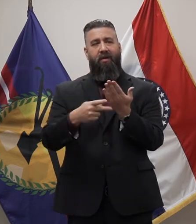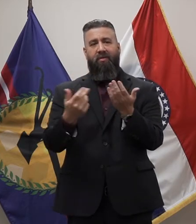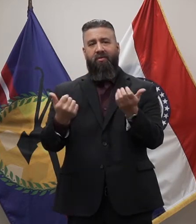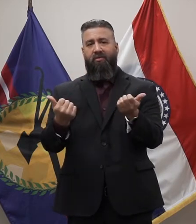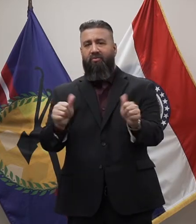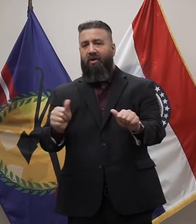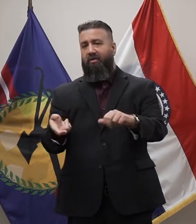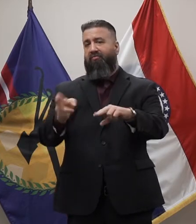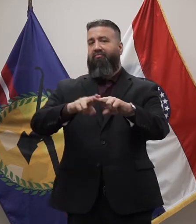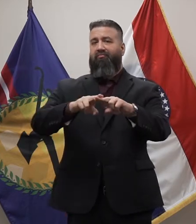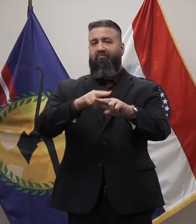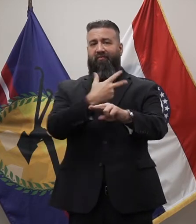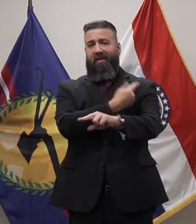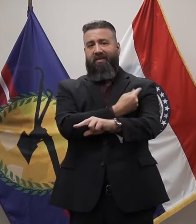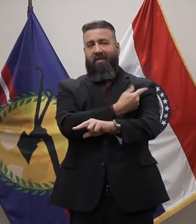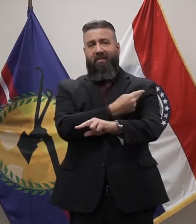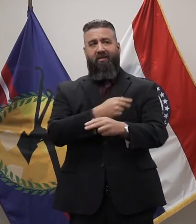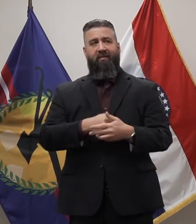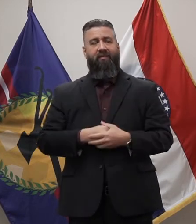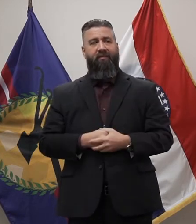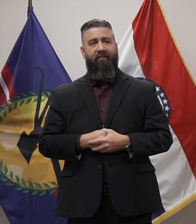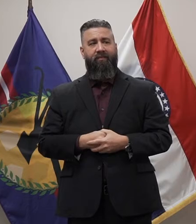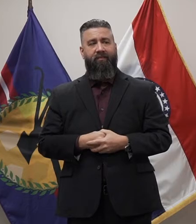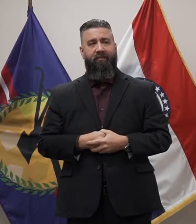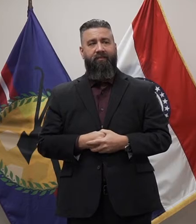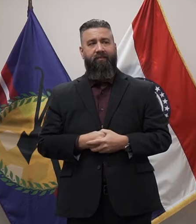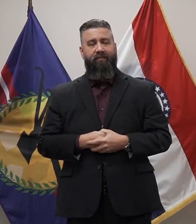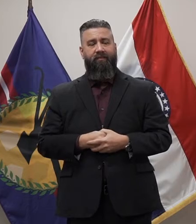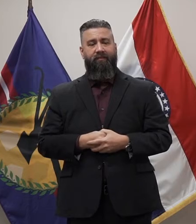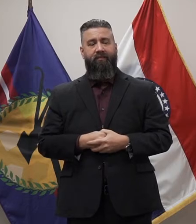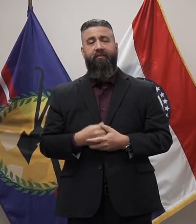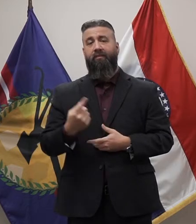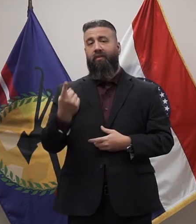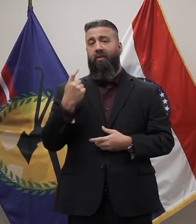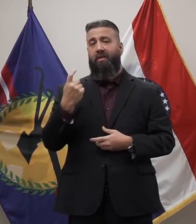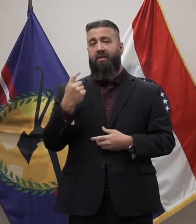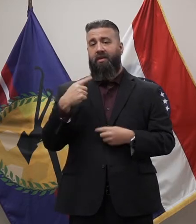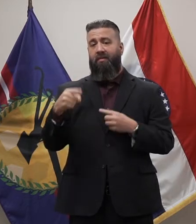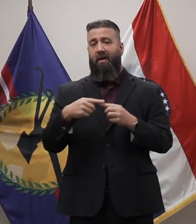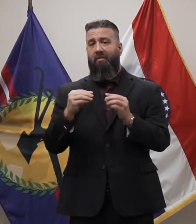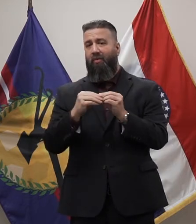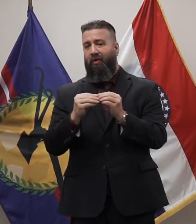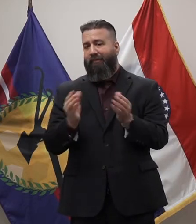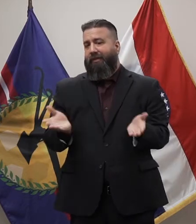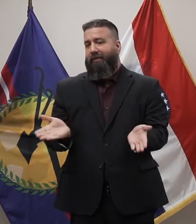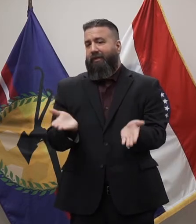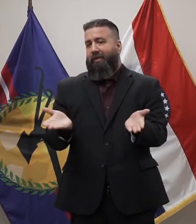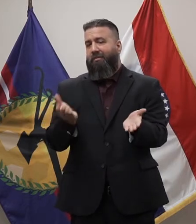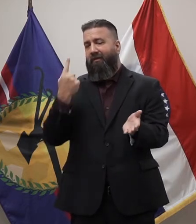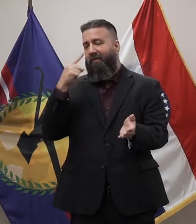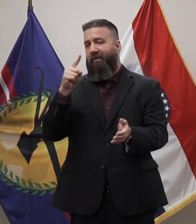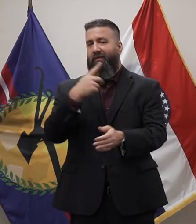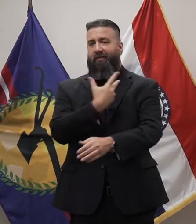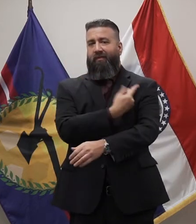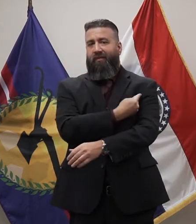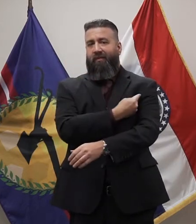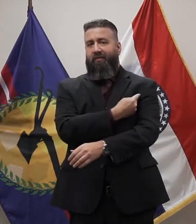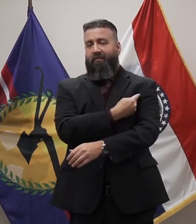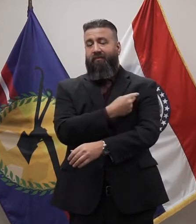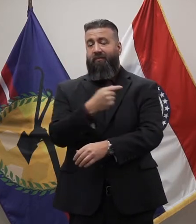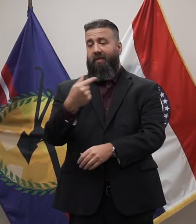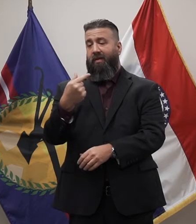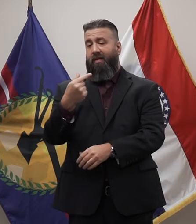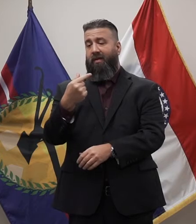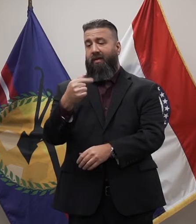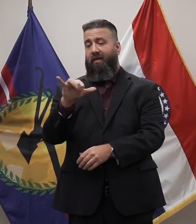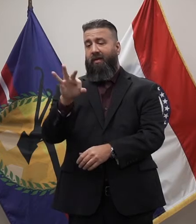I think the city of St. Louis had done something a few weeks ago. You know, the question is about more incentives for vaccines. A gift card program